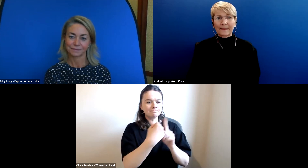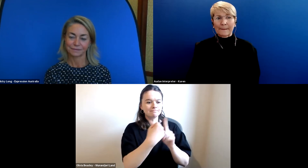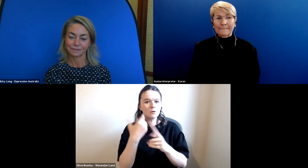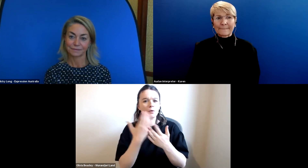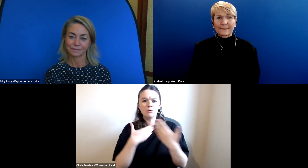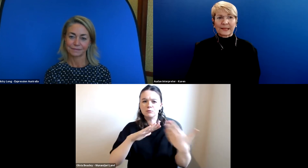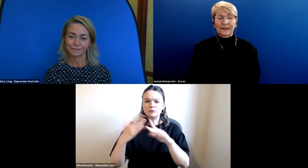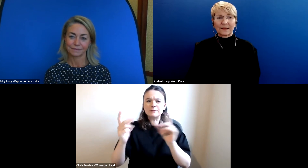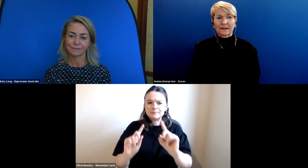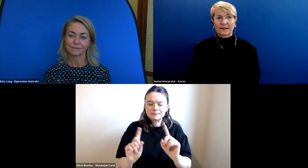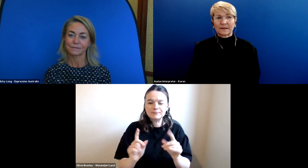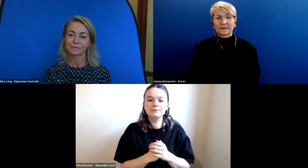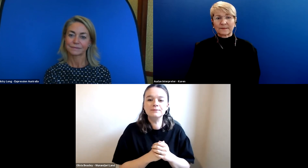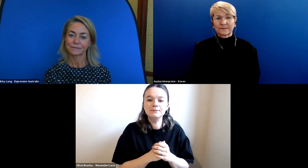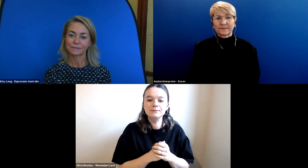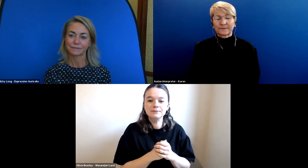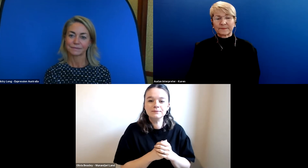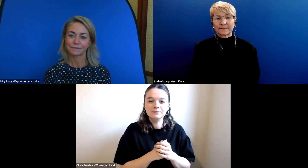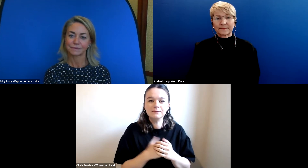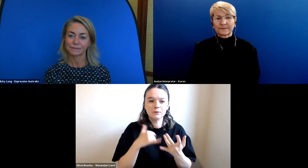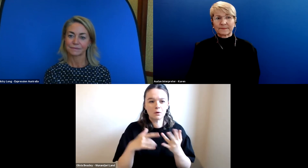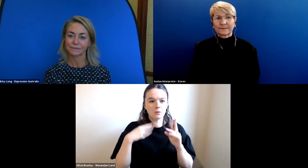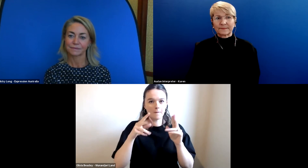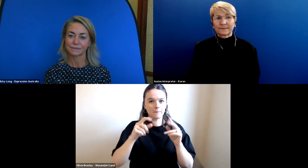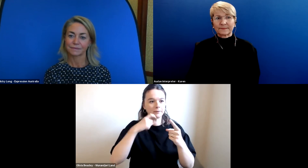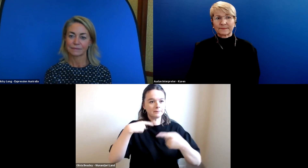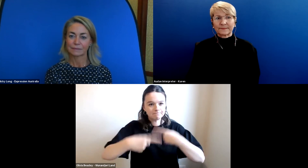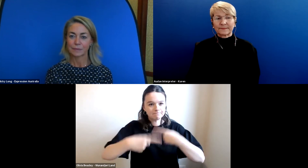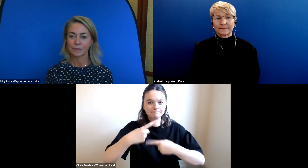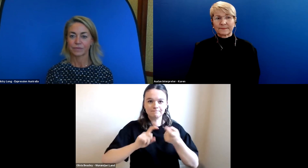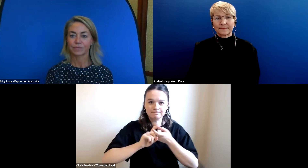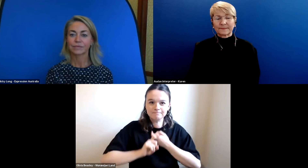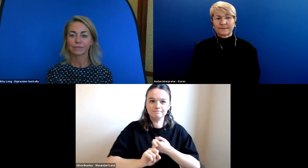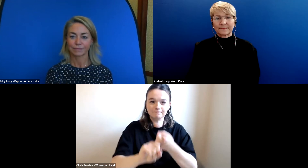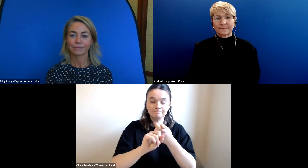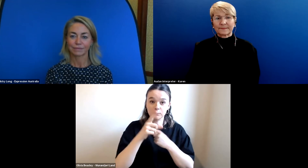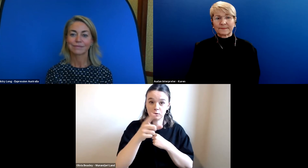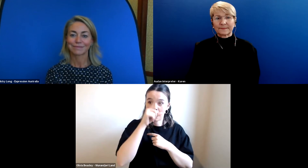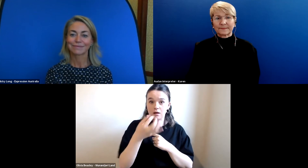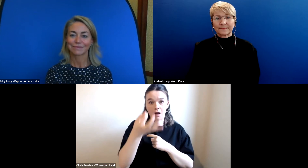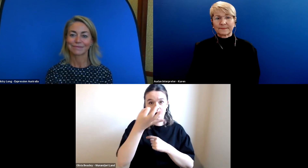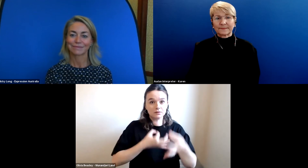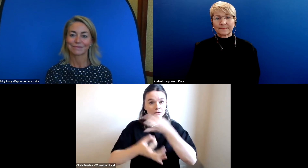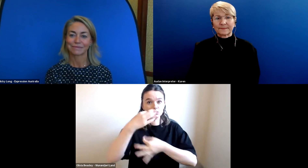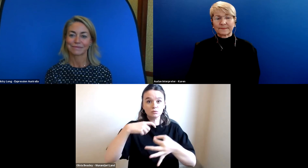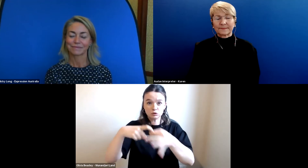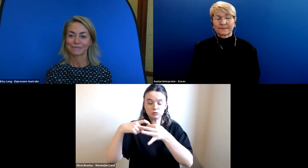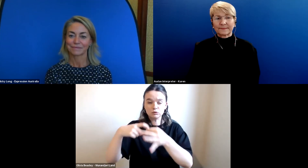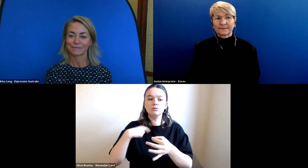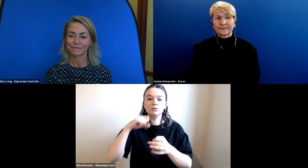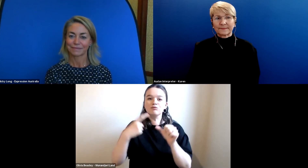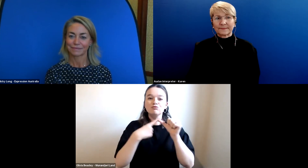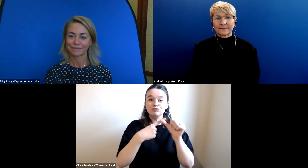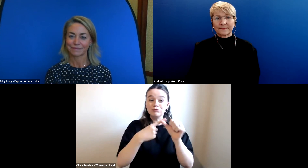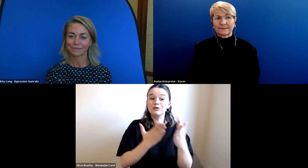community engaged and involved with regular updates on what's happening in the space. So we hope